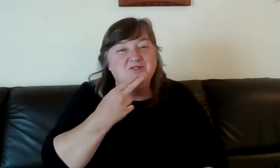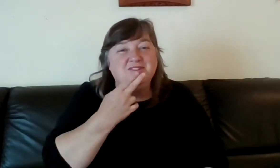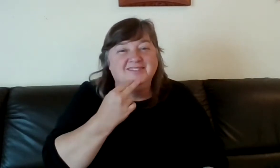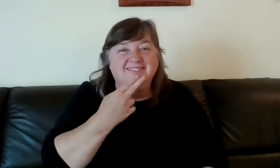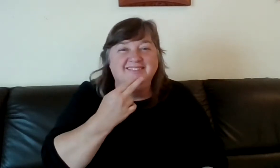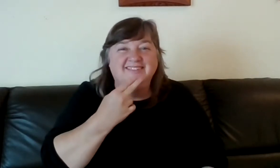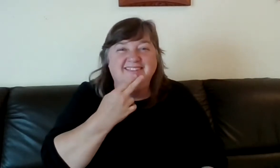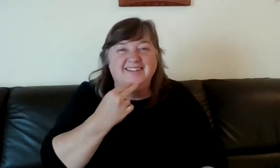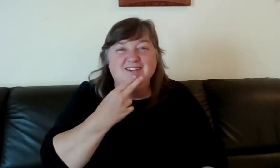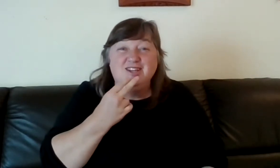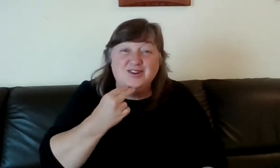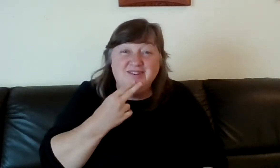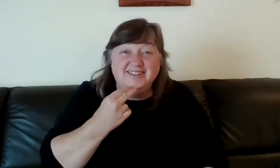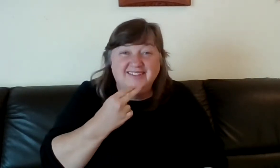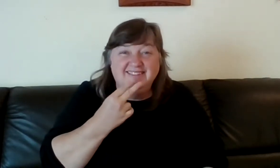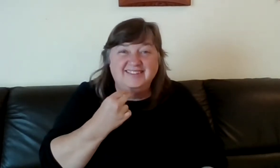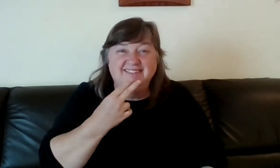Cute. Cute.